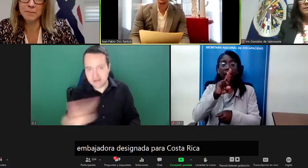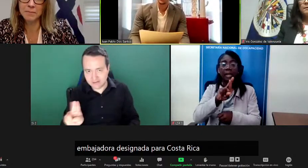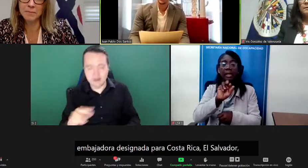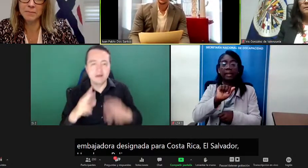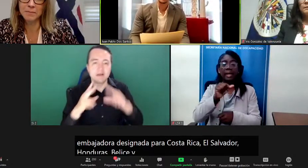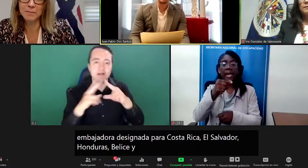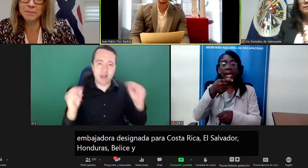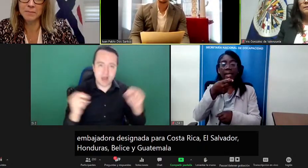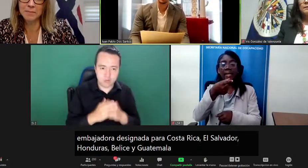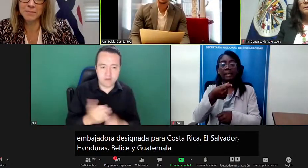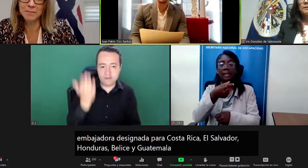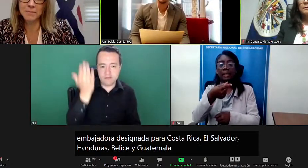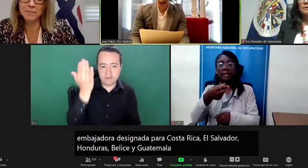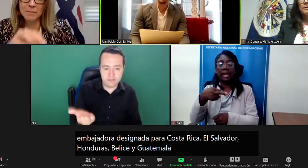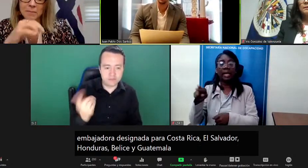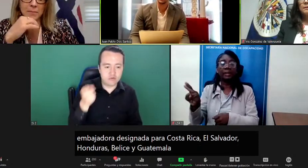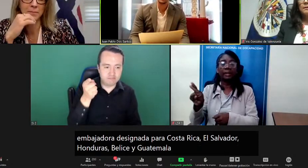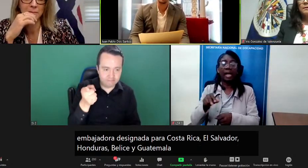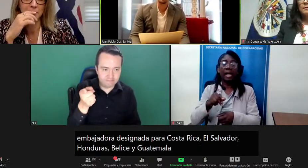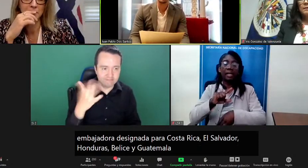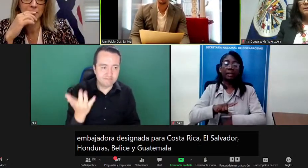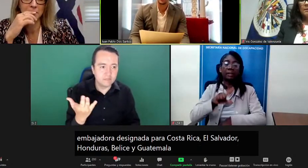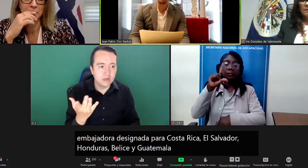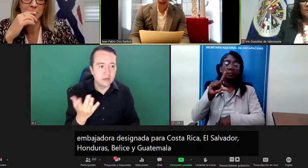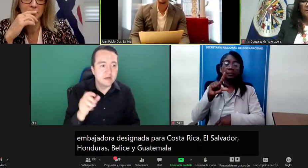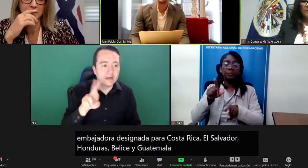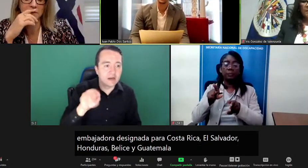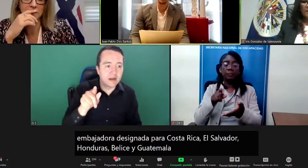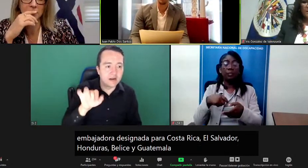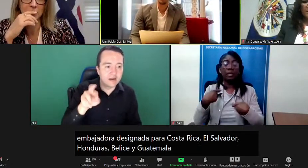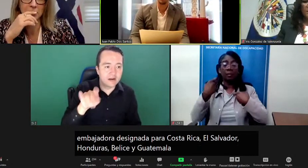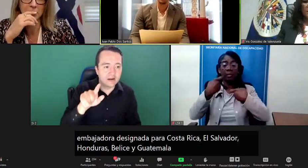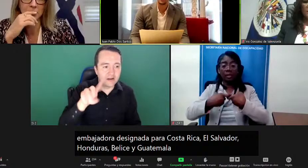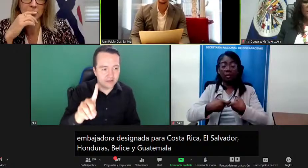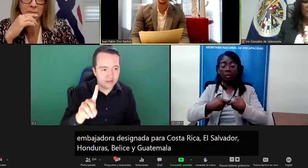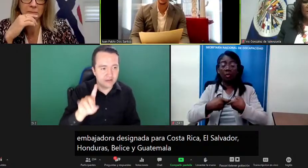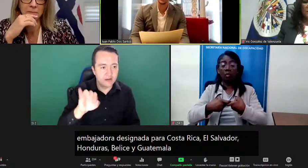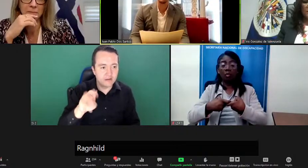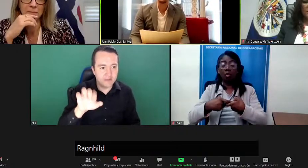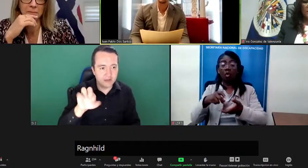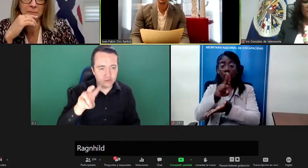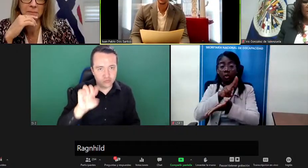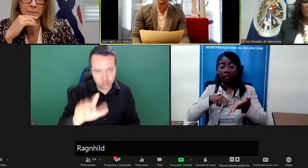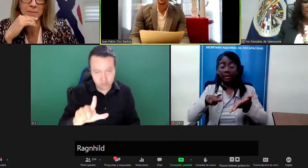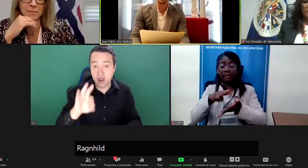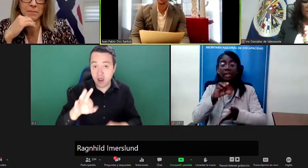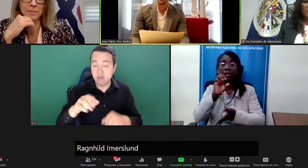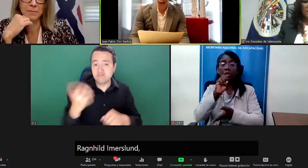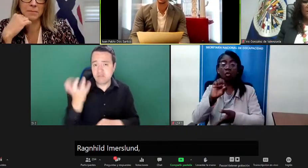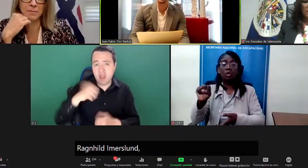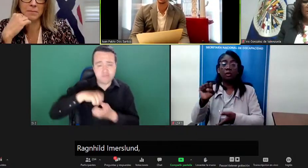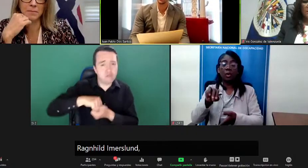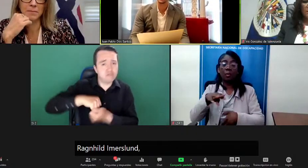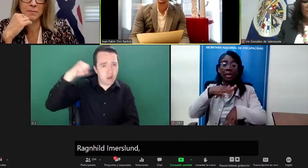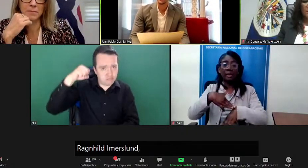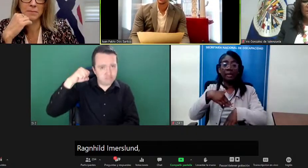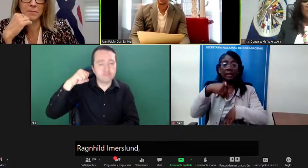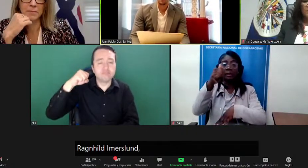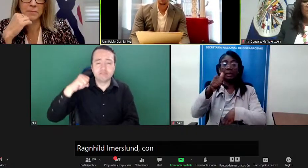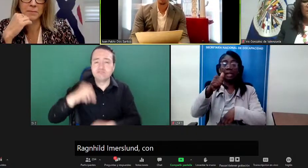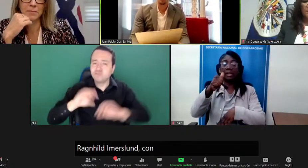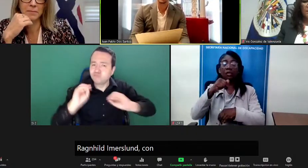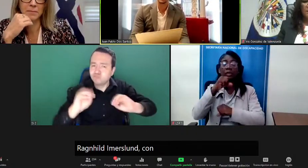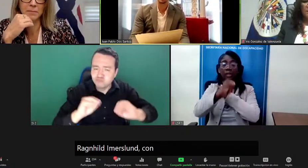and guatemala and an imminent license of spanish and journalism masters